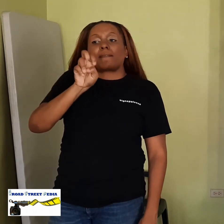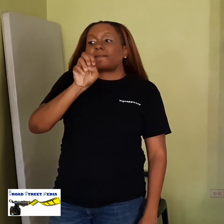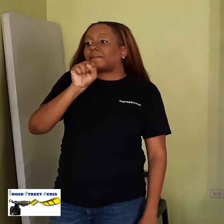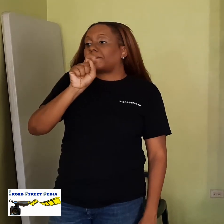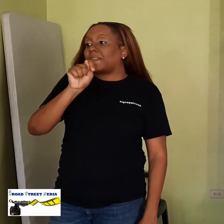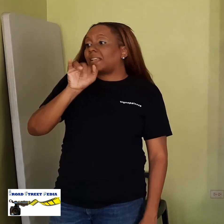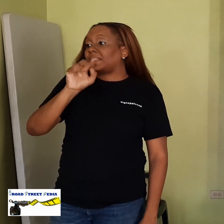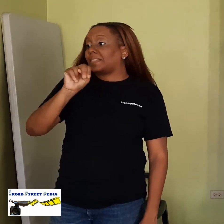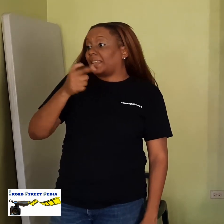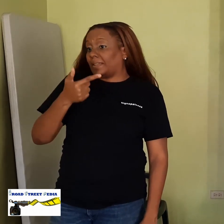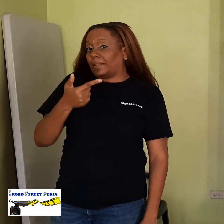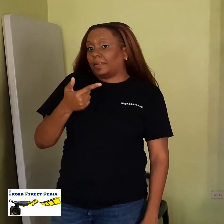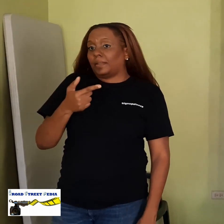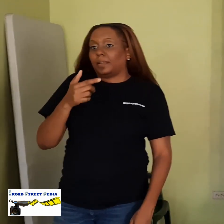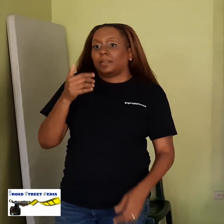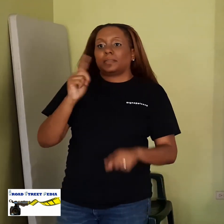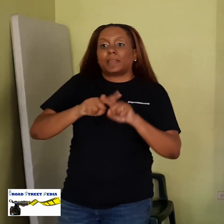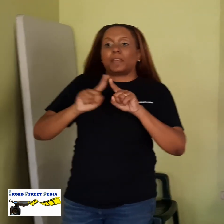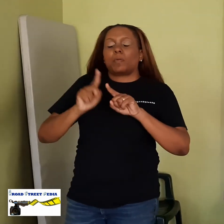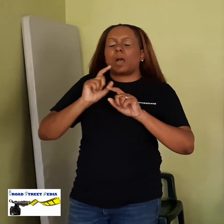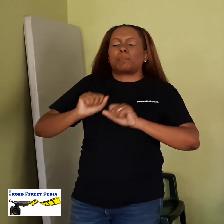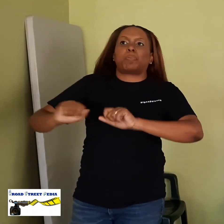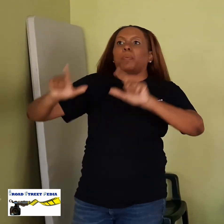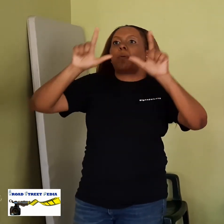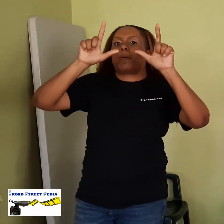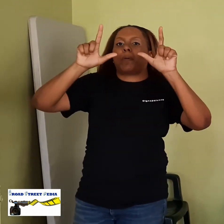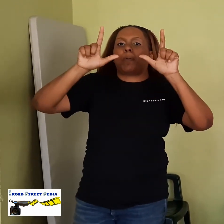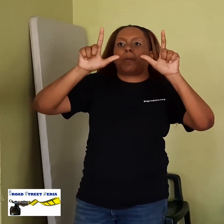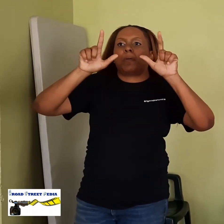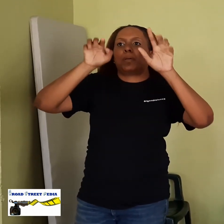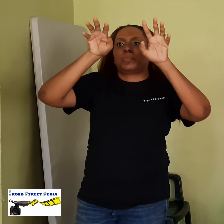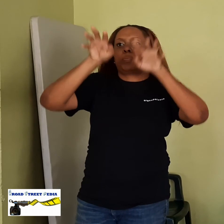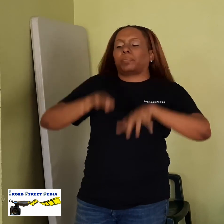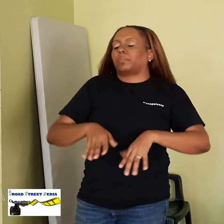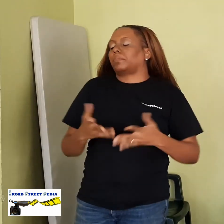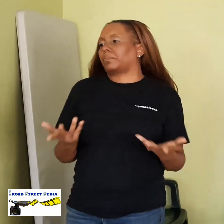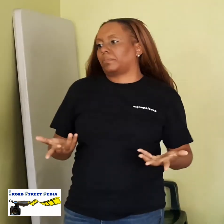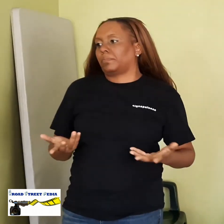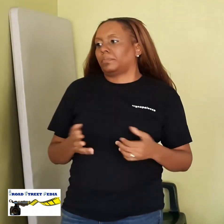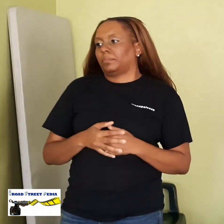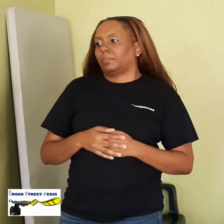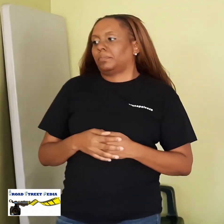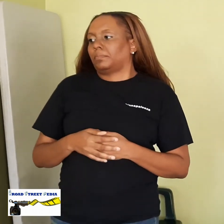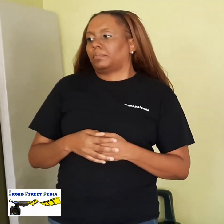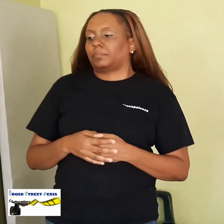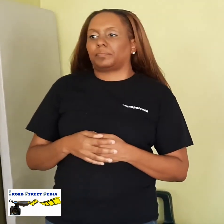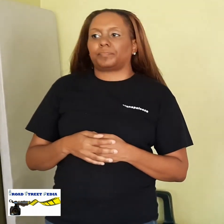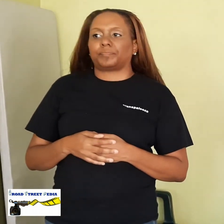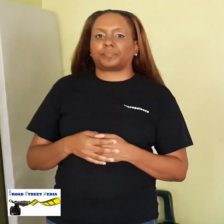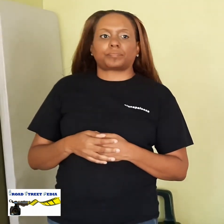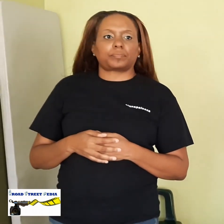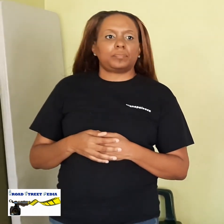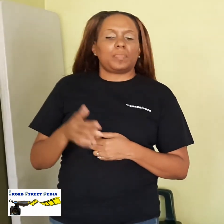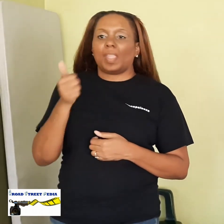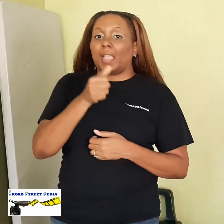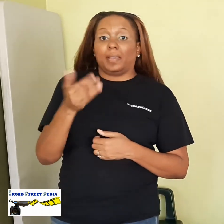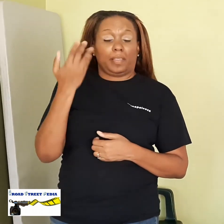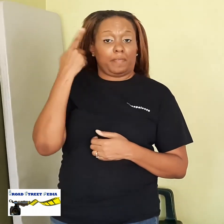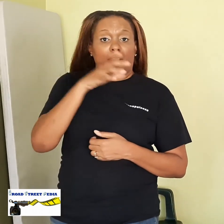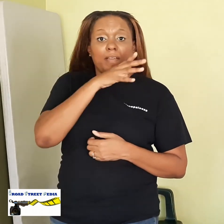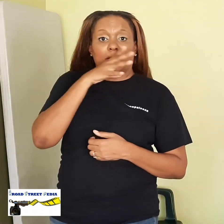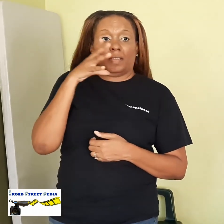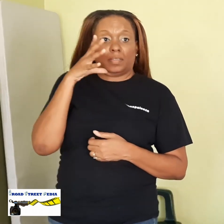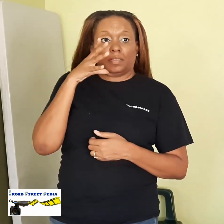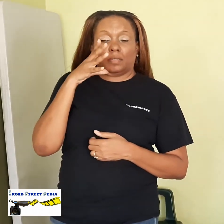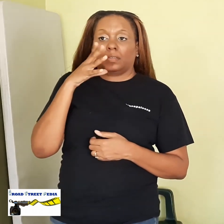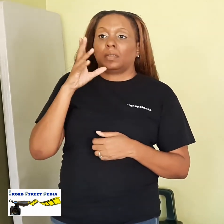are interested in, the net has all of that information there. So just anything you want to ask in agriculture, you can bring